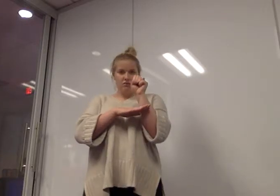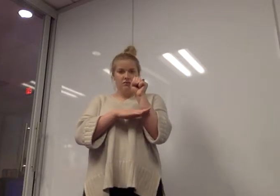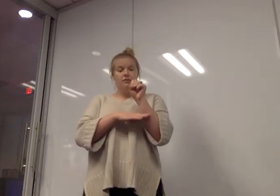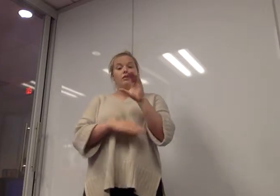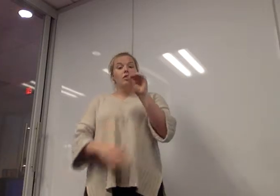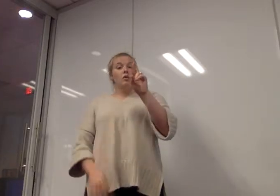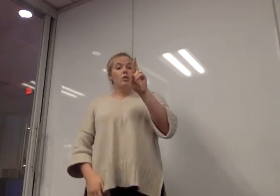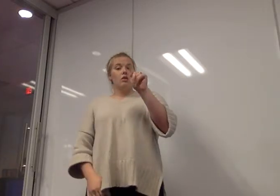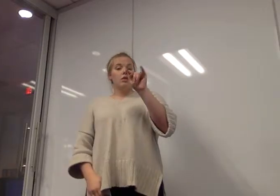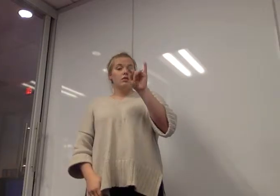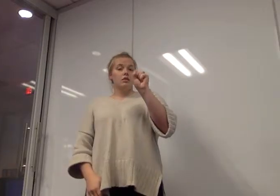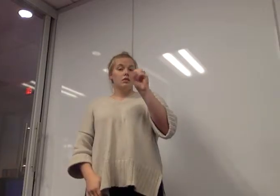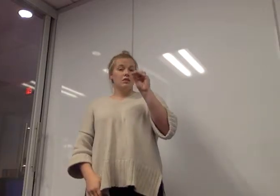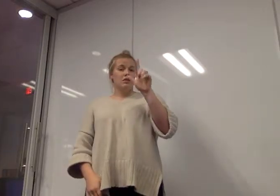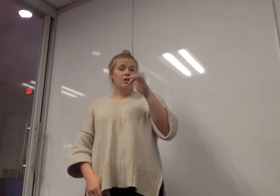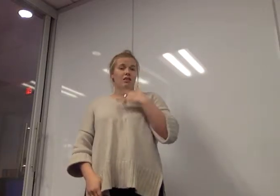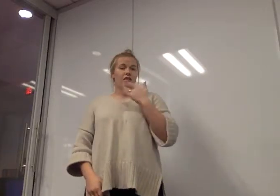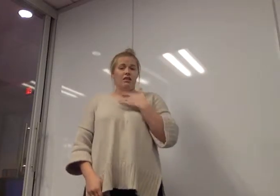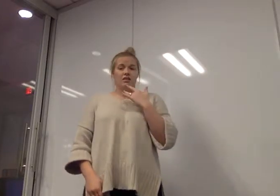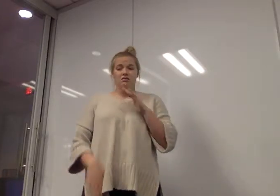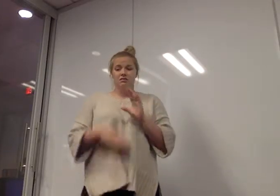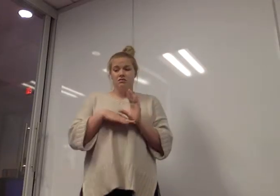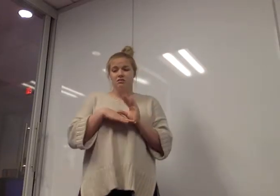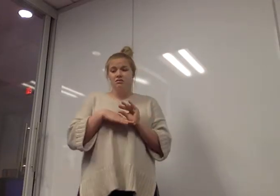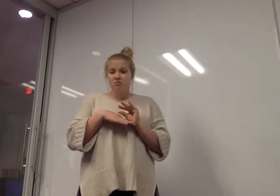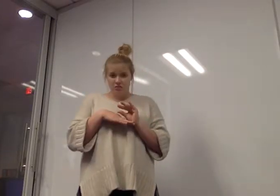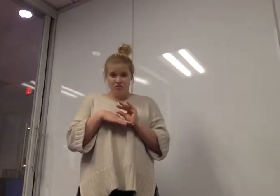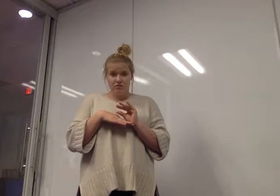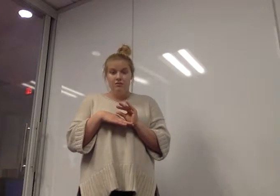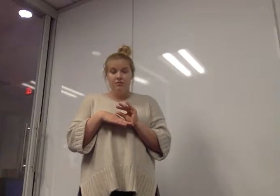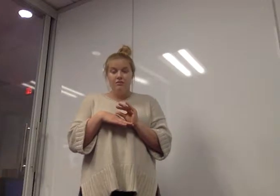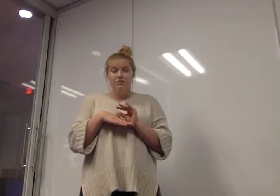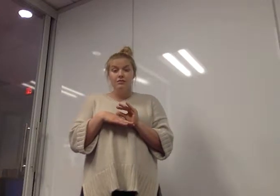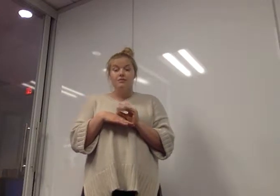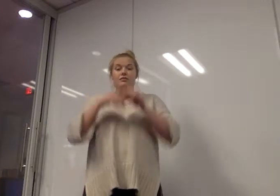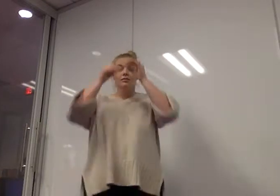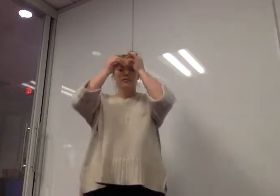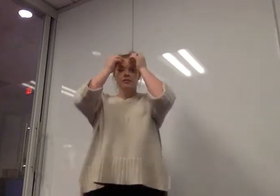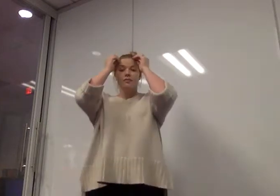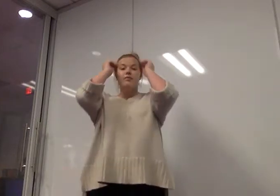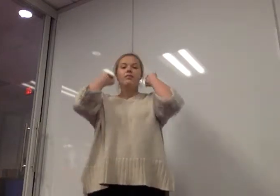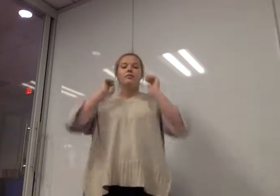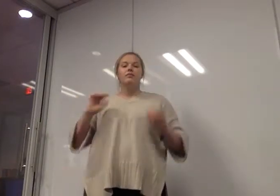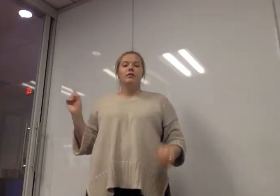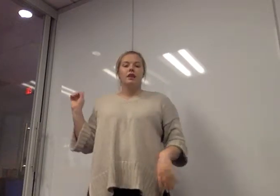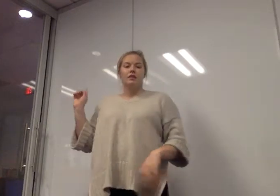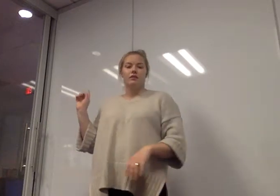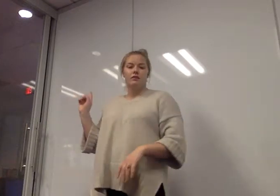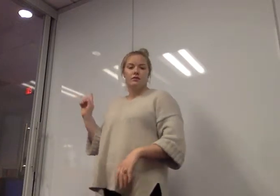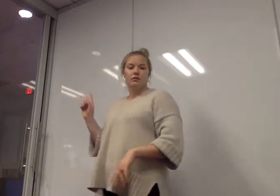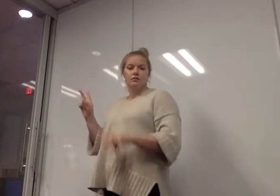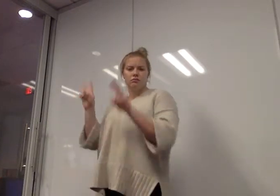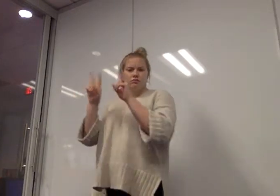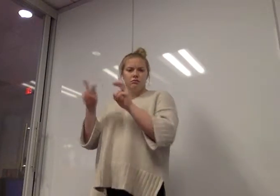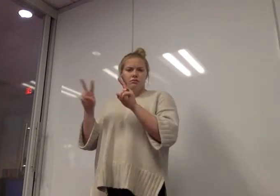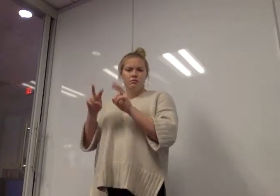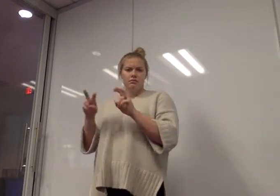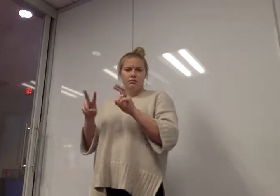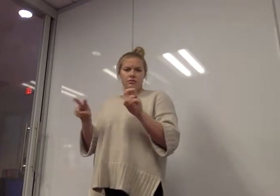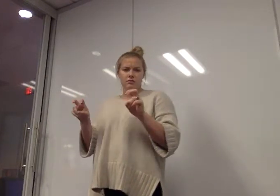interview we put them through because we really wanted to see what happened. We then have these coders look at these tapes, 4 of them. They're blind to the